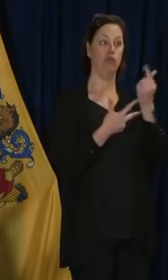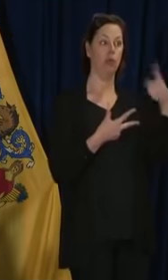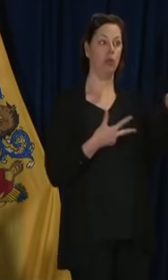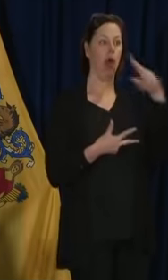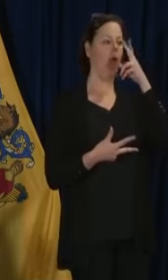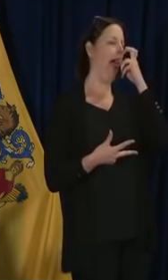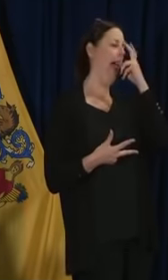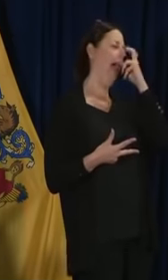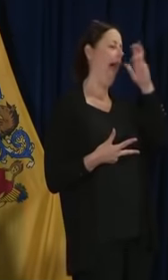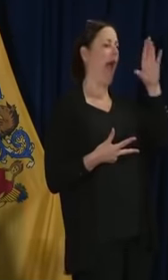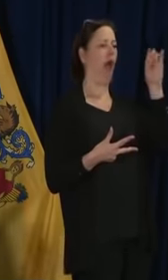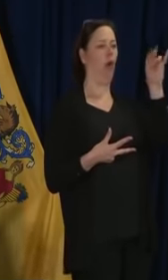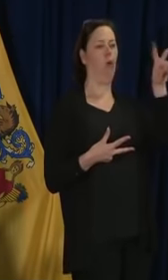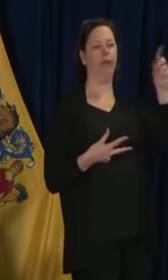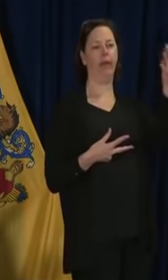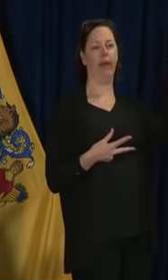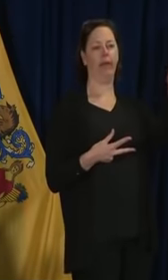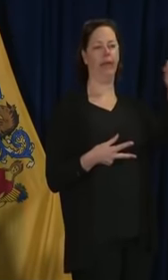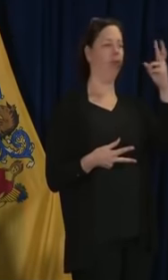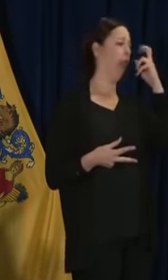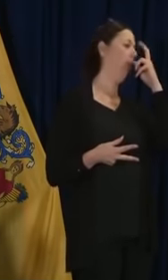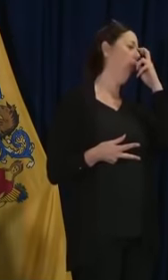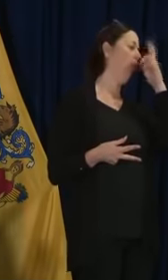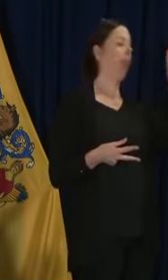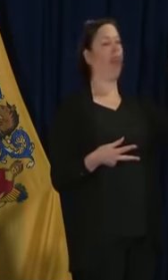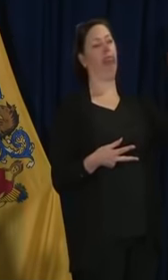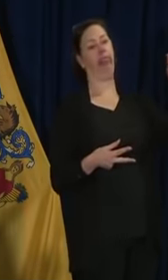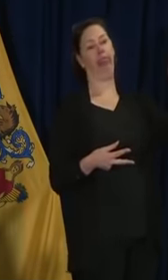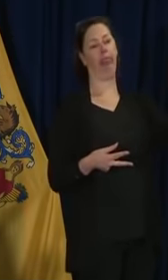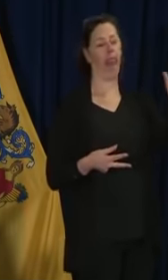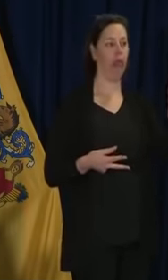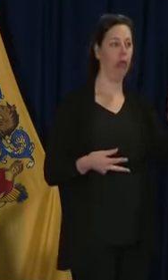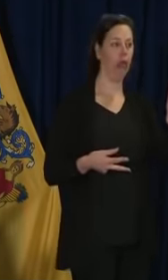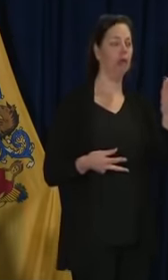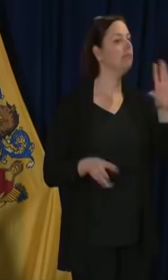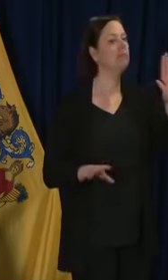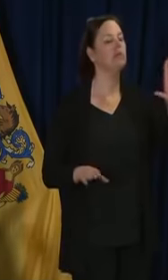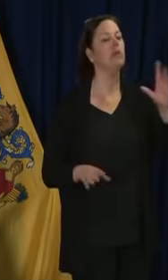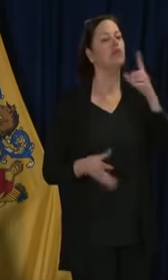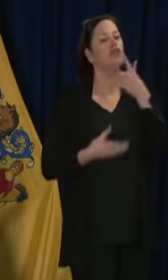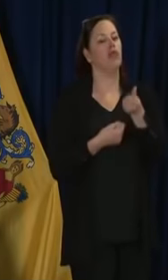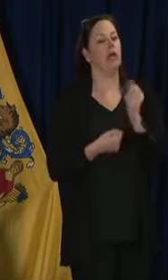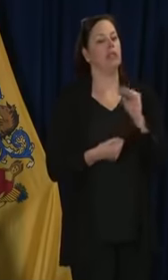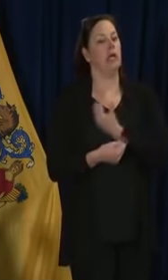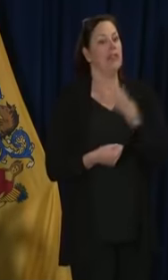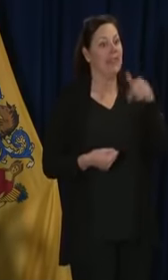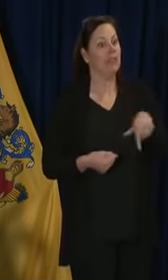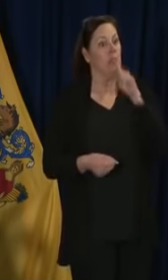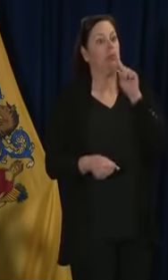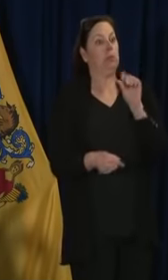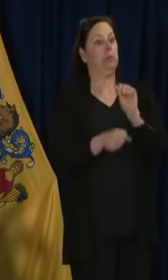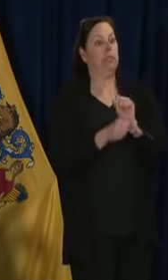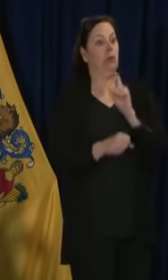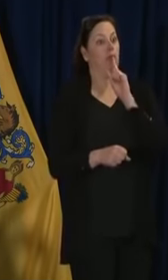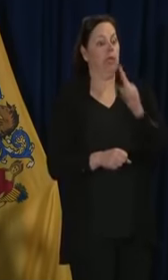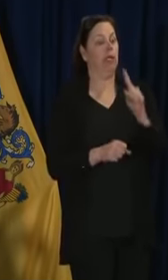begging you, trust us, believe. This is real. And if it turns out it isn't, it's on me.